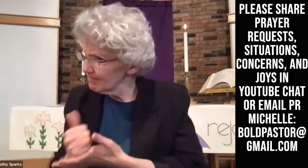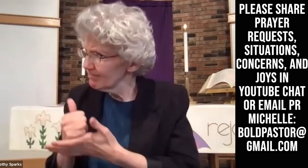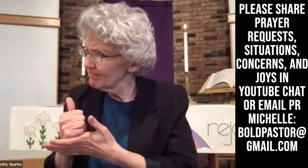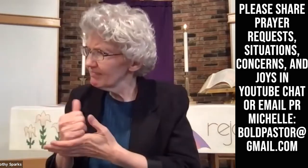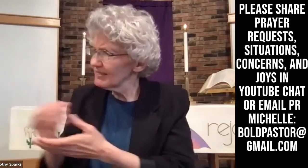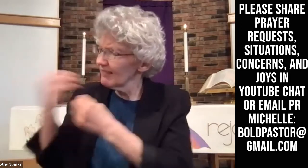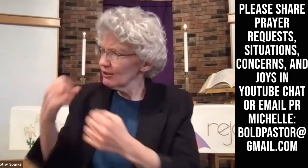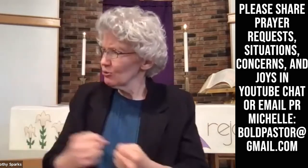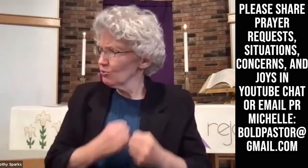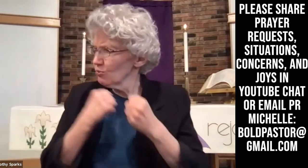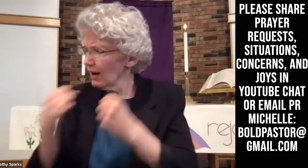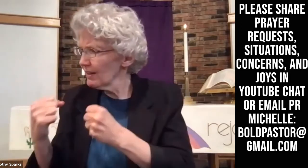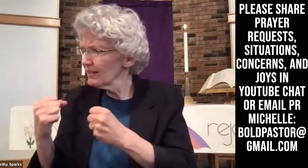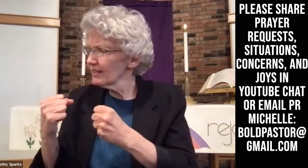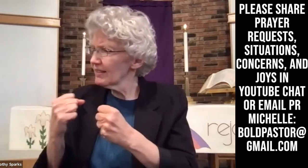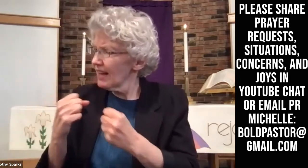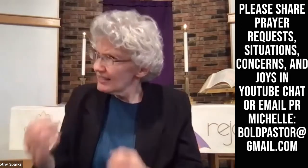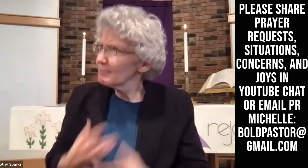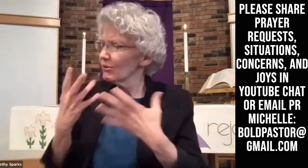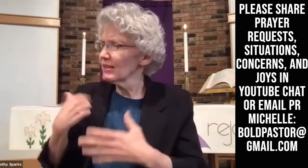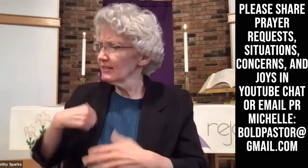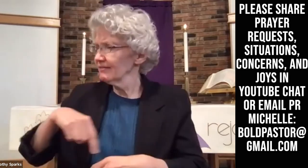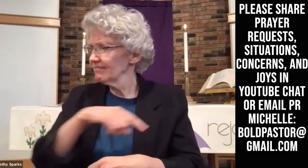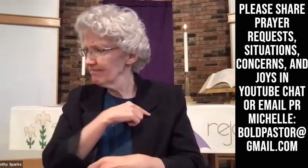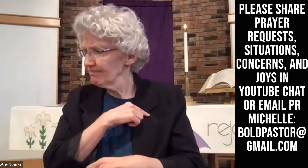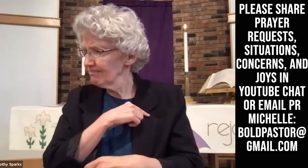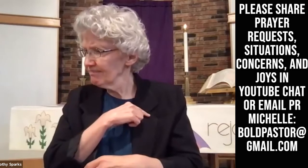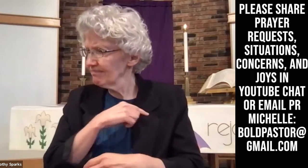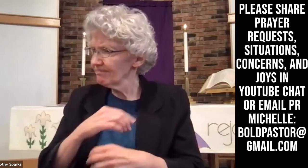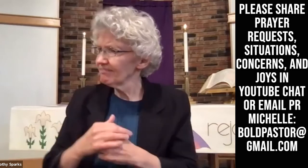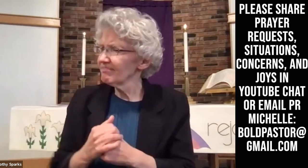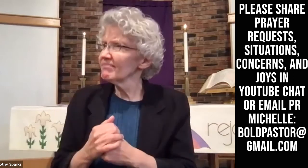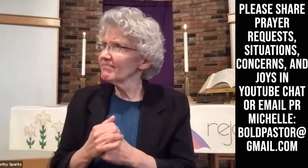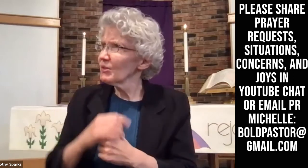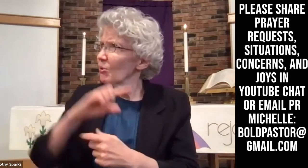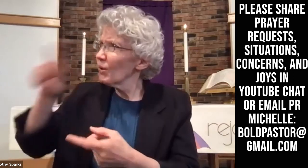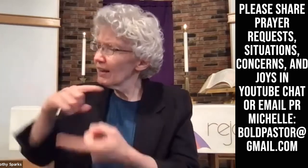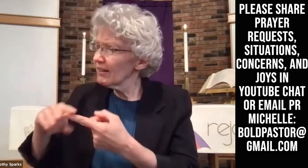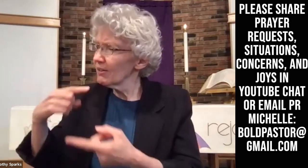you are here to strengthen and to inspire us.